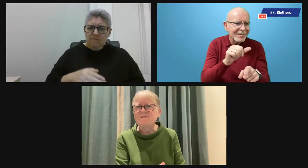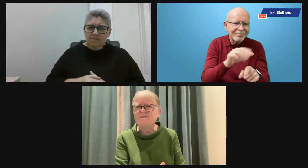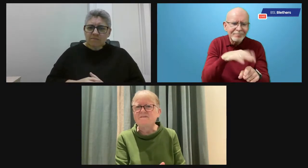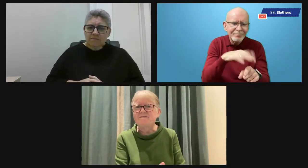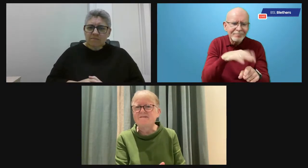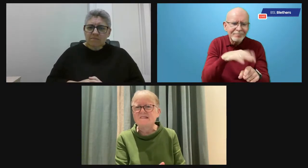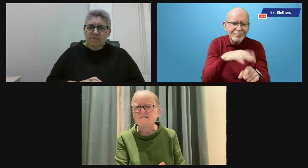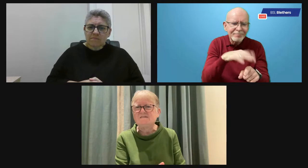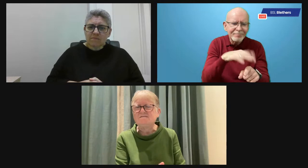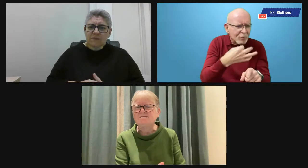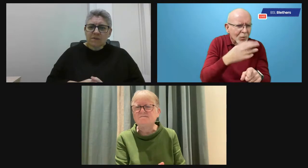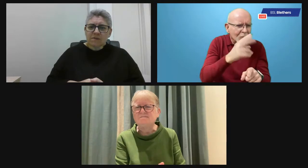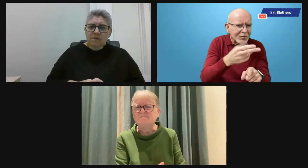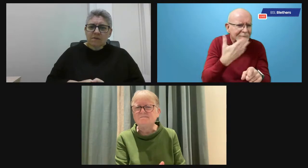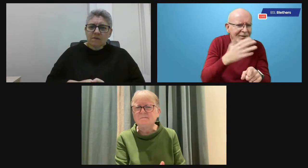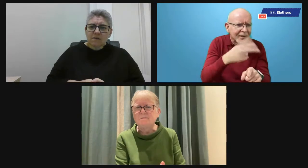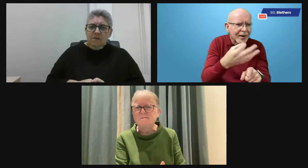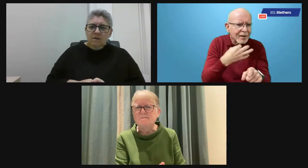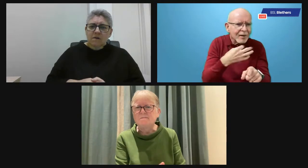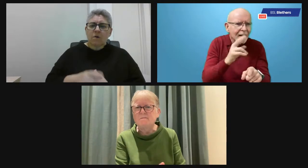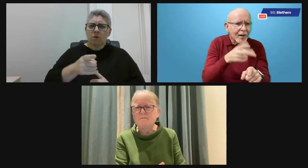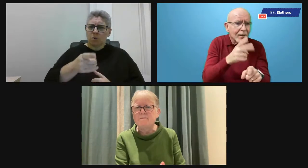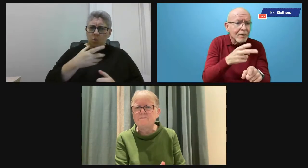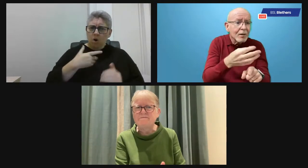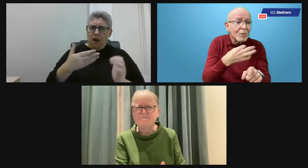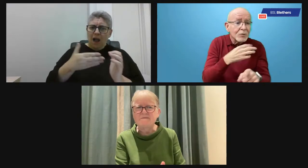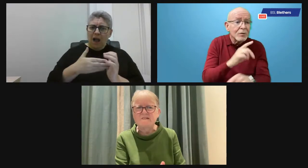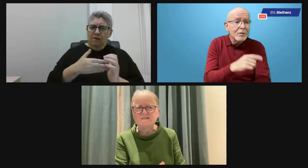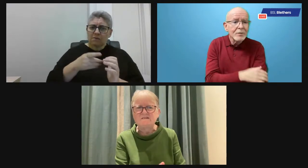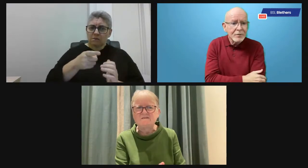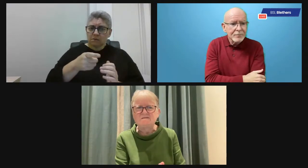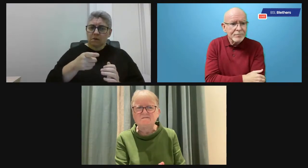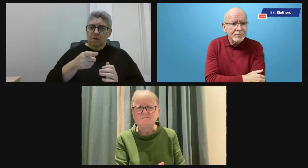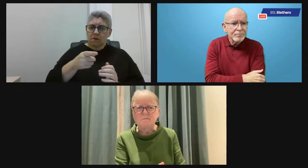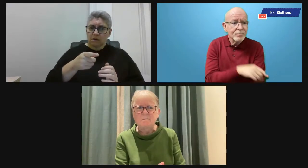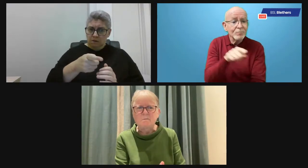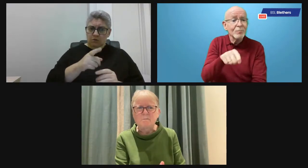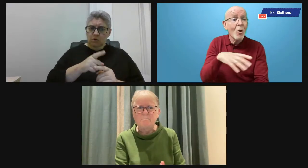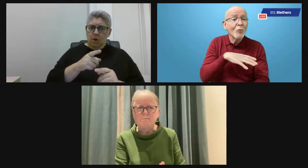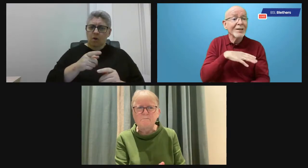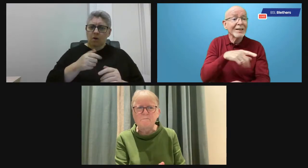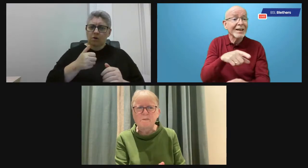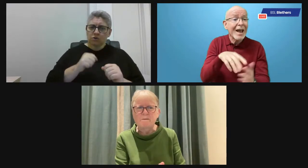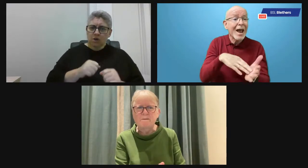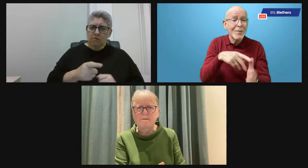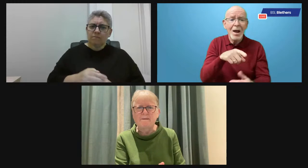my screen froze for a bit there, and I'm just double checking. You were talking about the association. Could you ask me again, Avril?